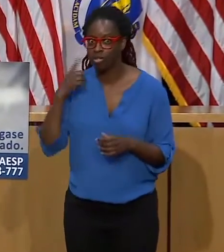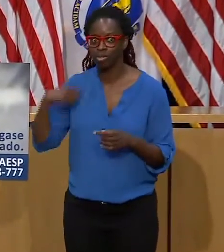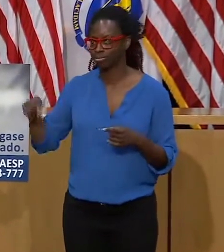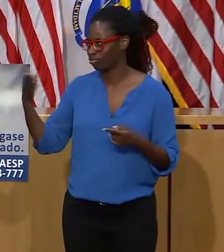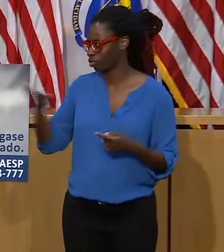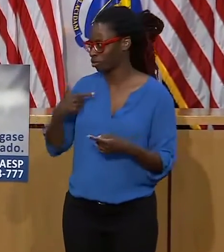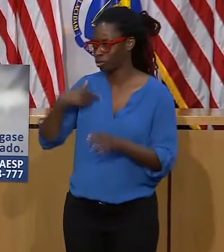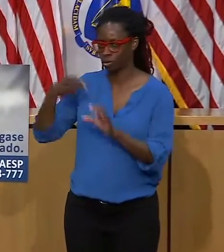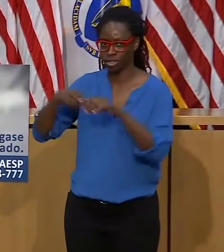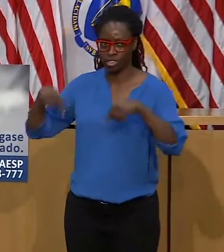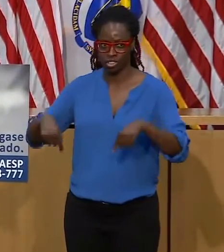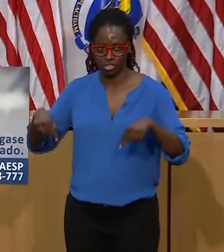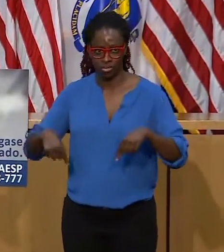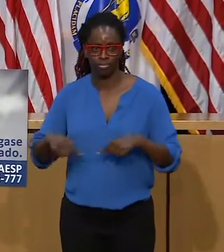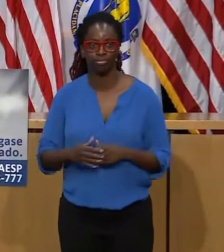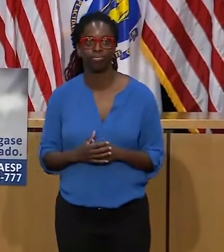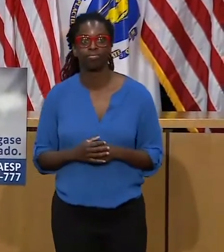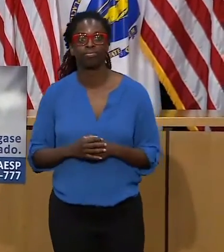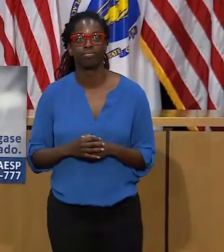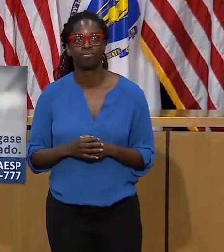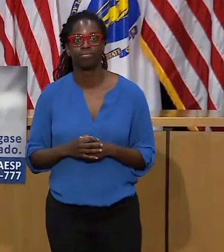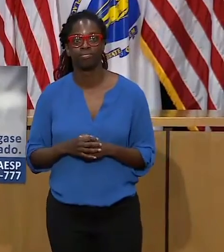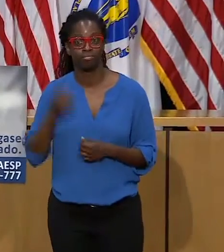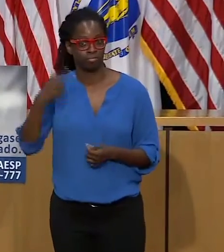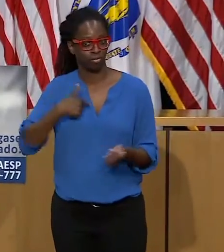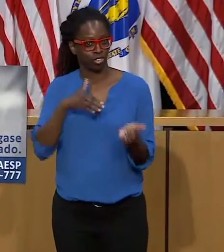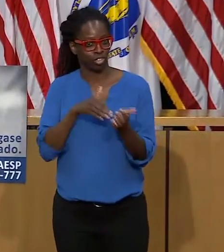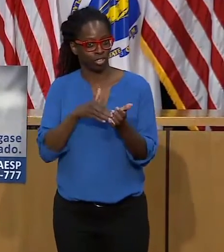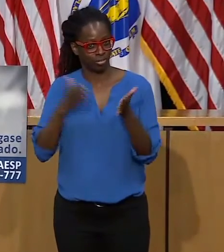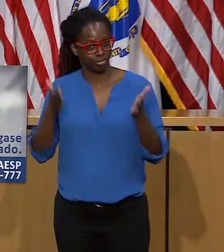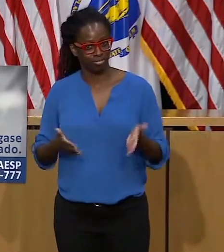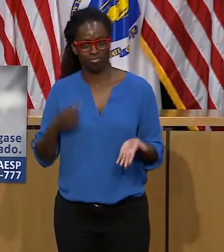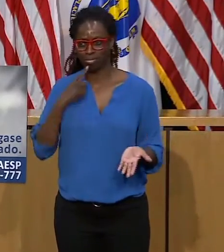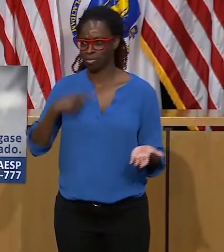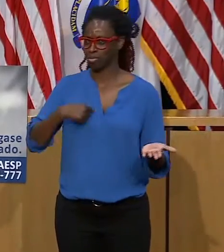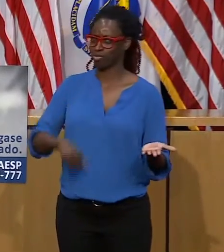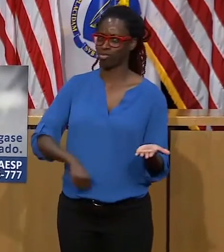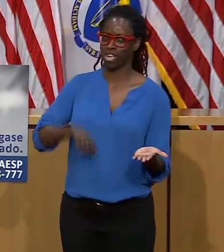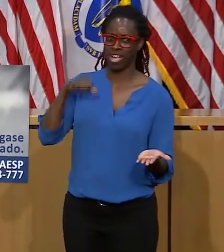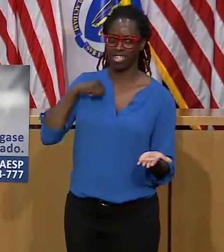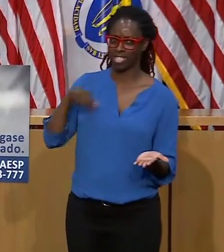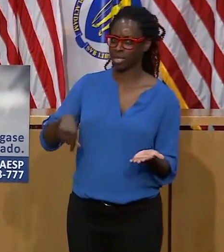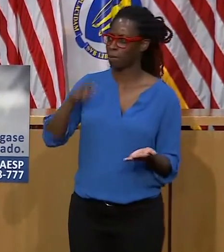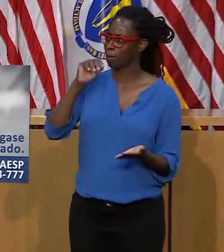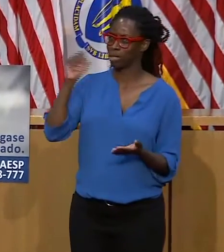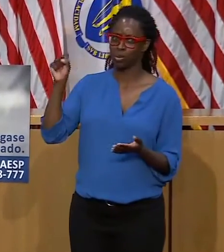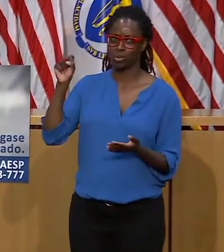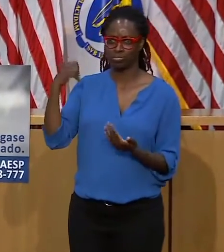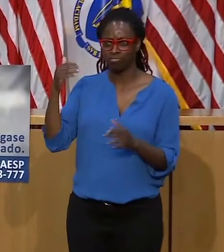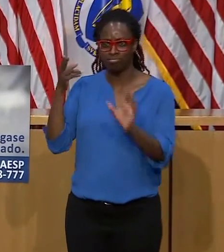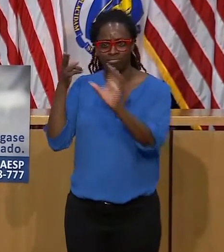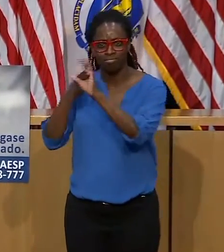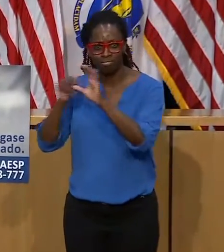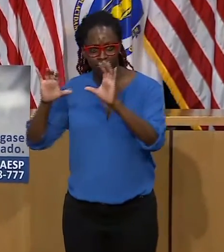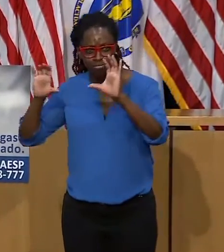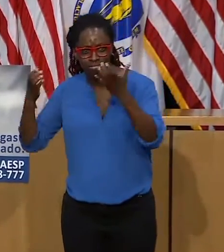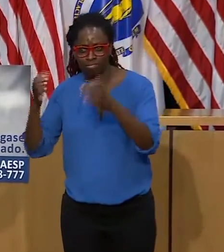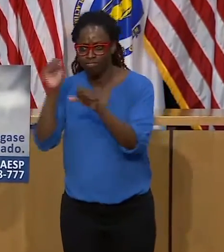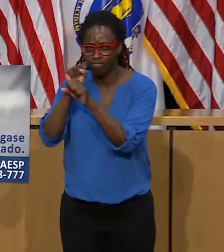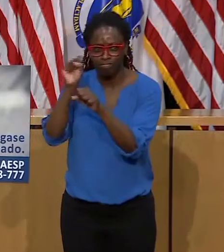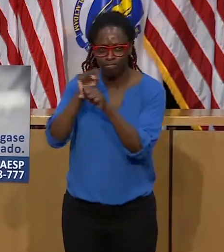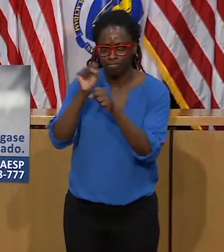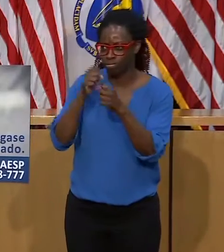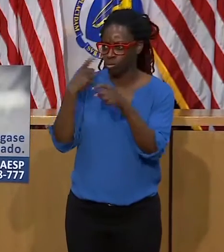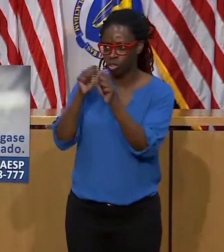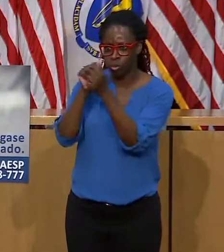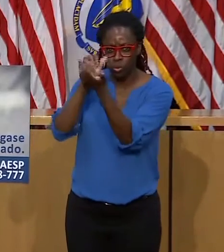including the pediatricians in this particularly important discussion and decision about how we can safely bring our children back